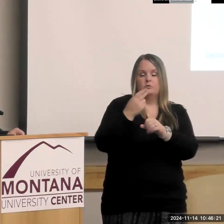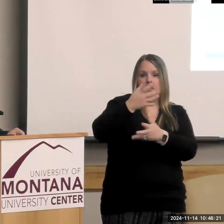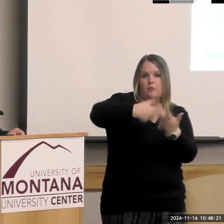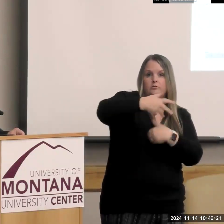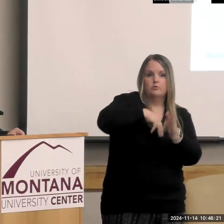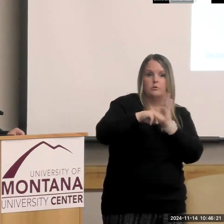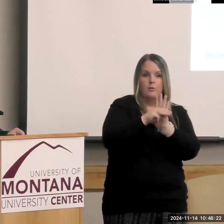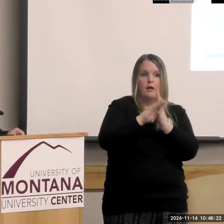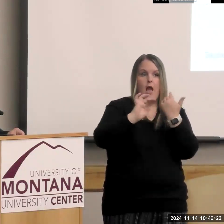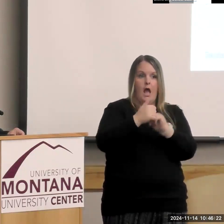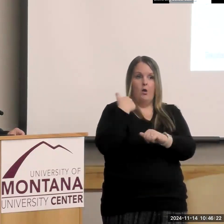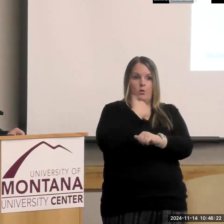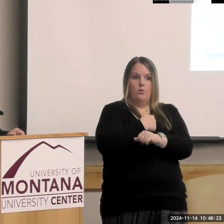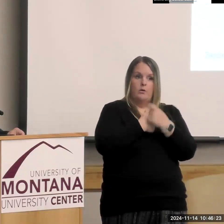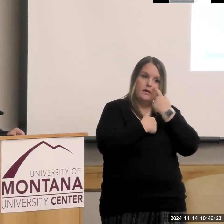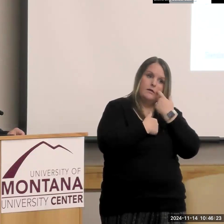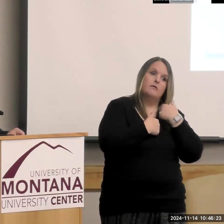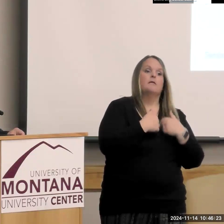say, how do we better